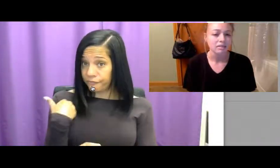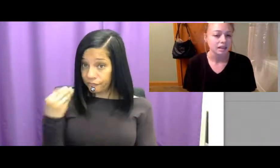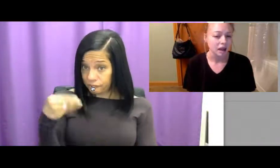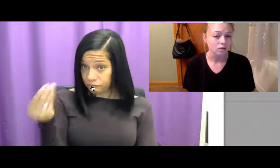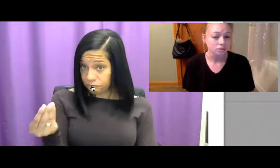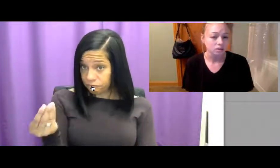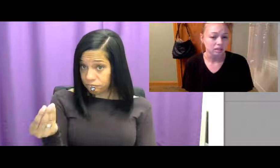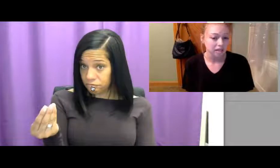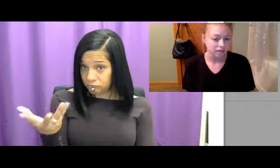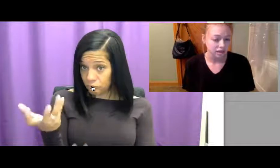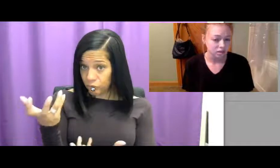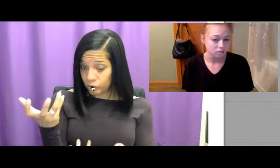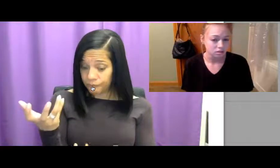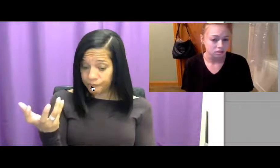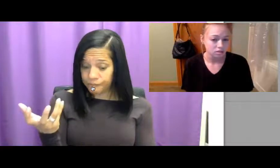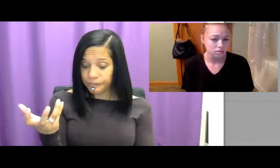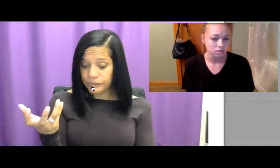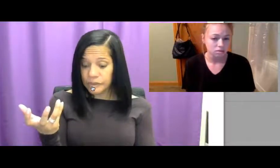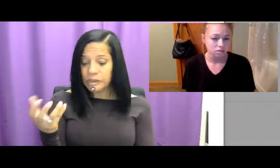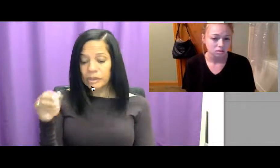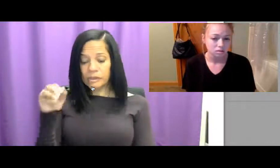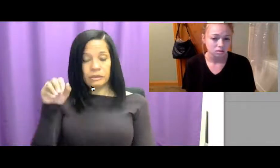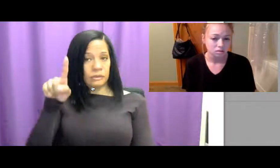I have the account number. Could I give that to you?